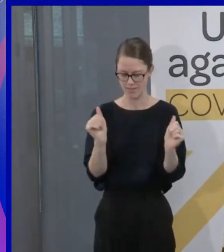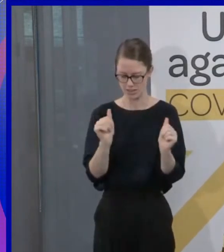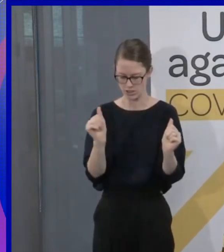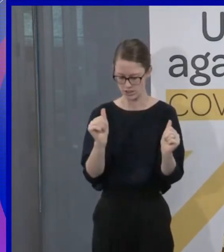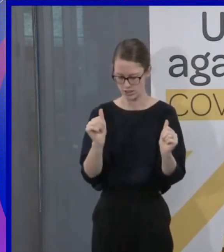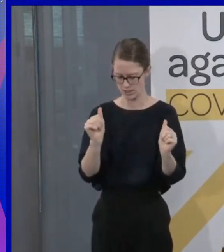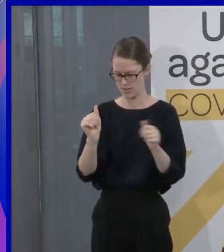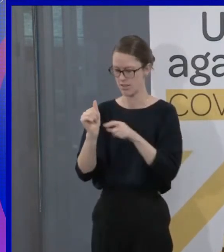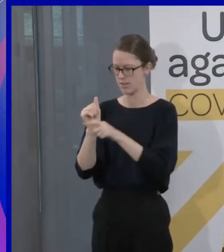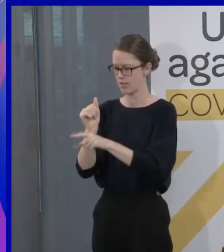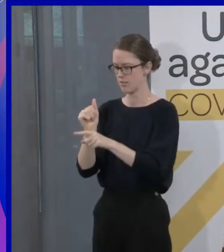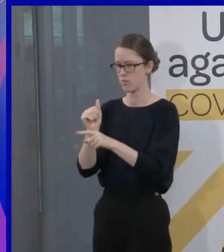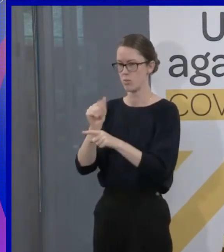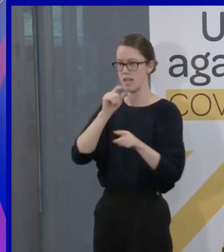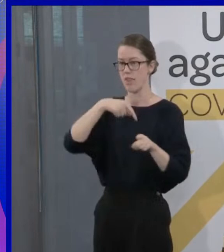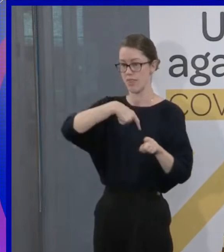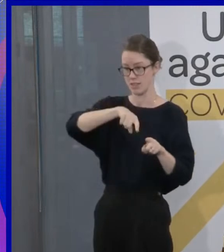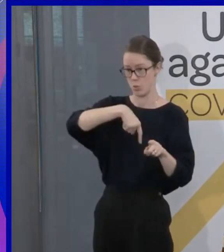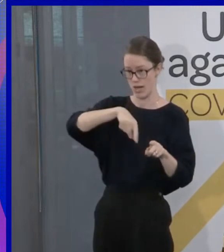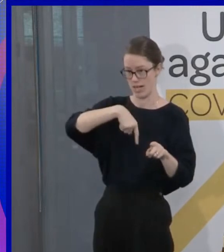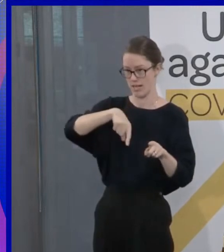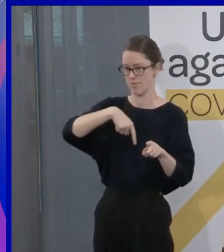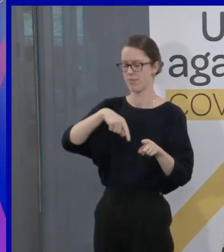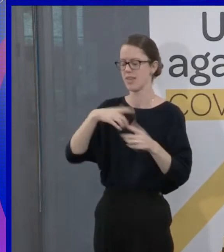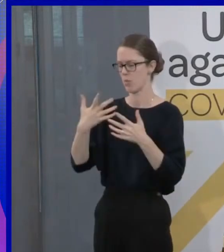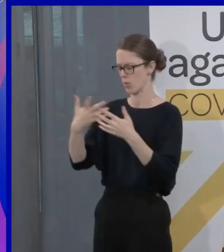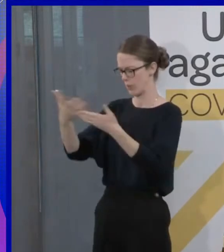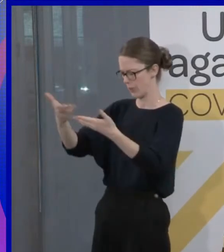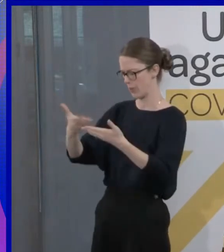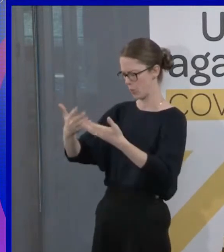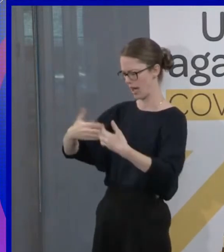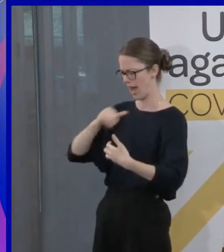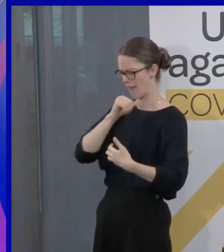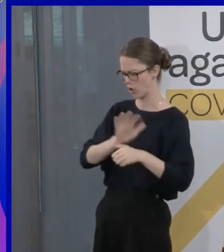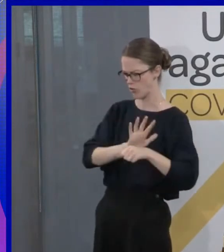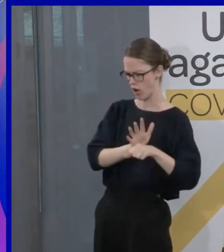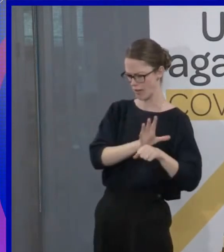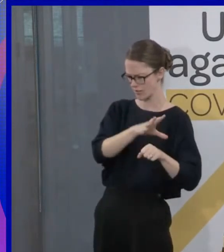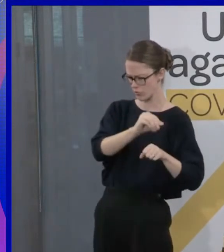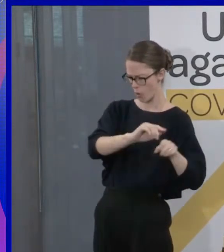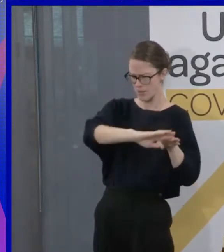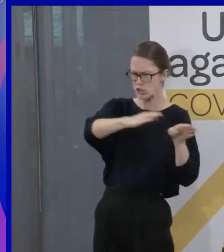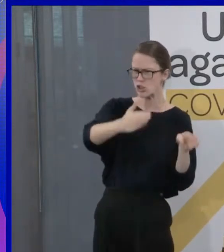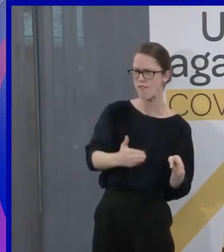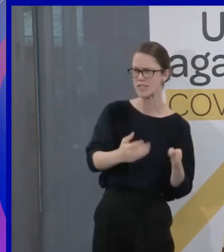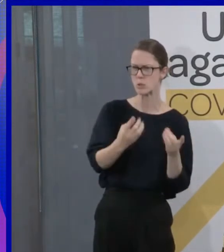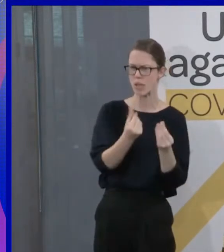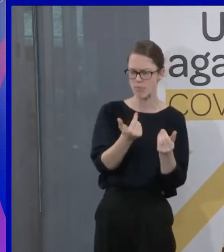they are expected during the week. We will, of course, outline those results as soon as they're aware.